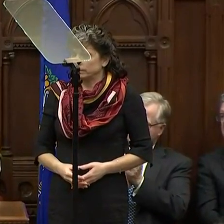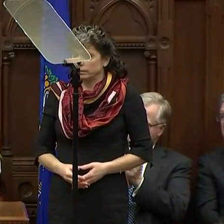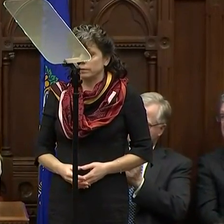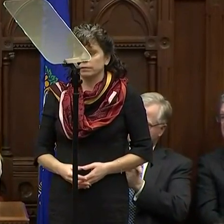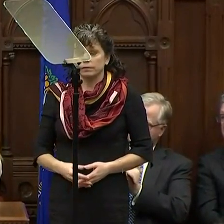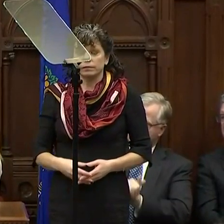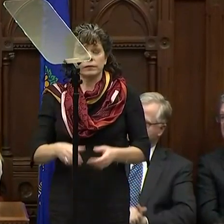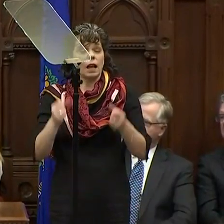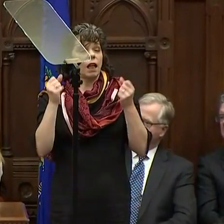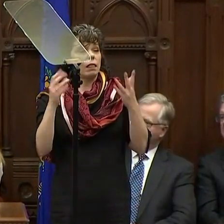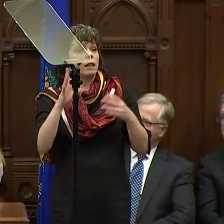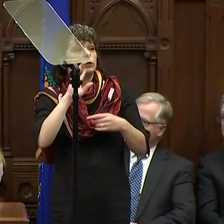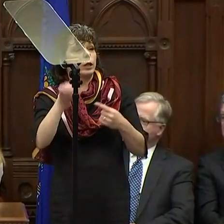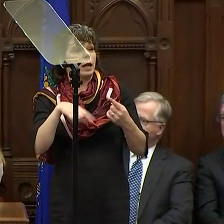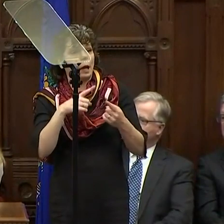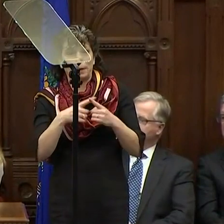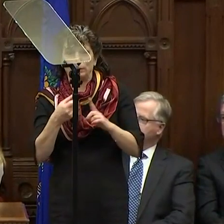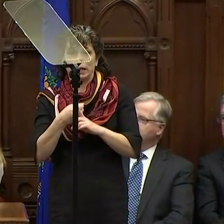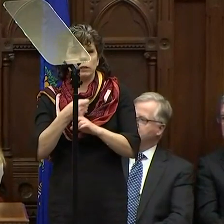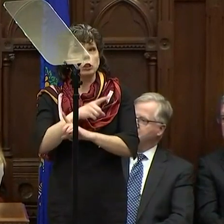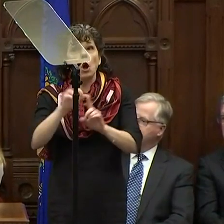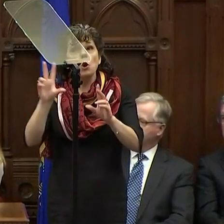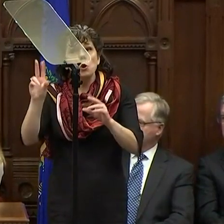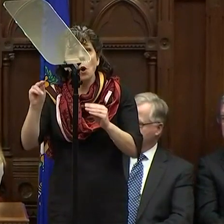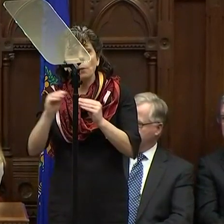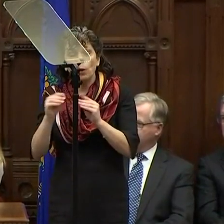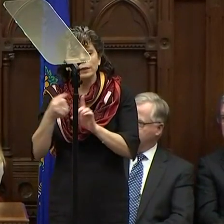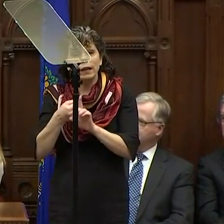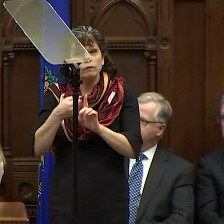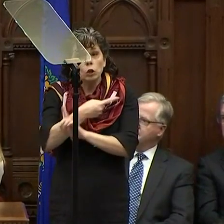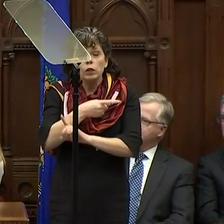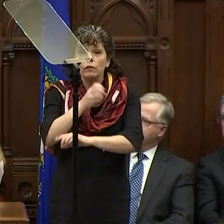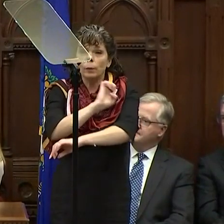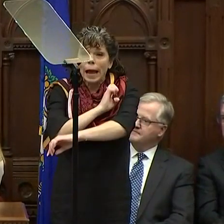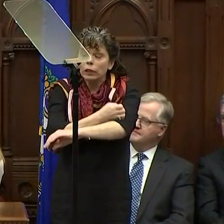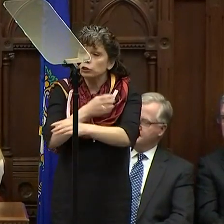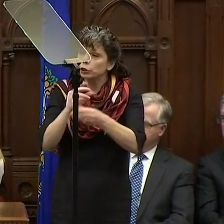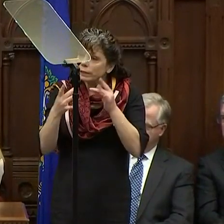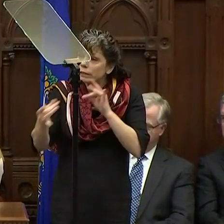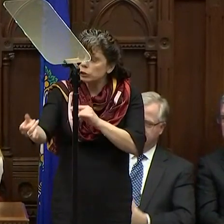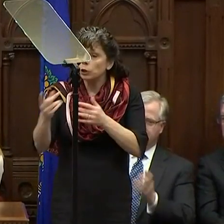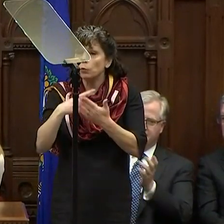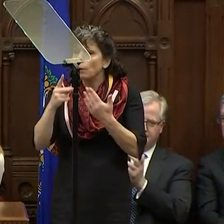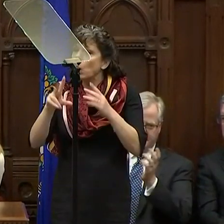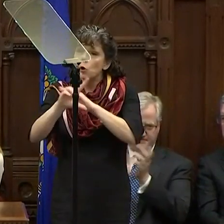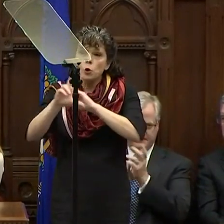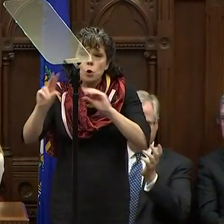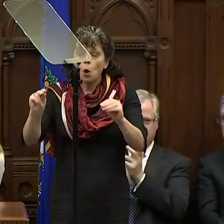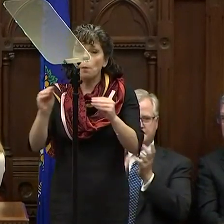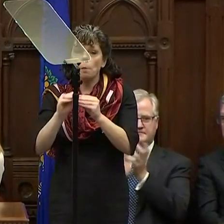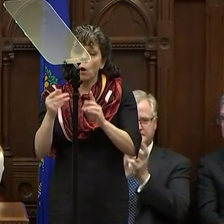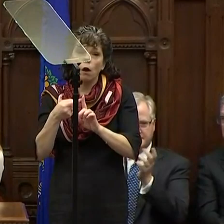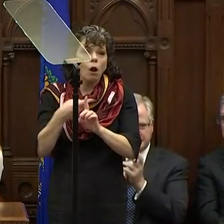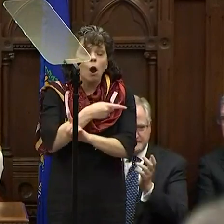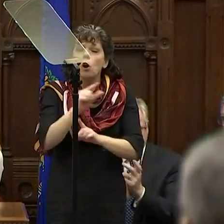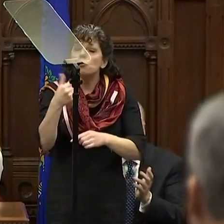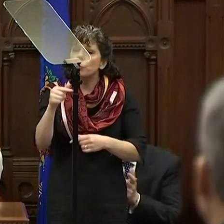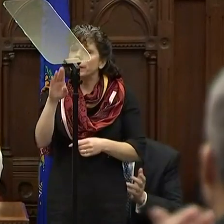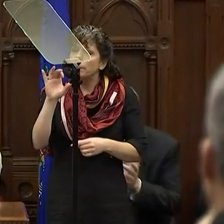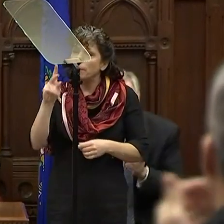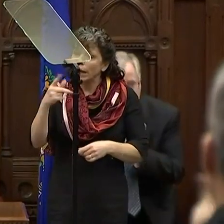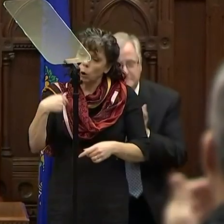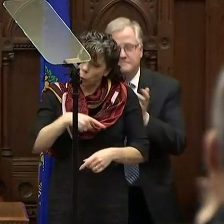There's a lot of talk about diversions. Let me just say, no more diverting from our energy efficiency programs, no more diverting from Green Bank. We are delivering on